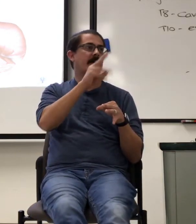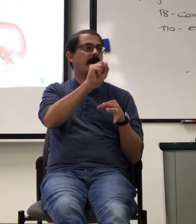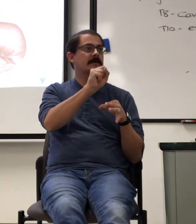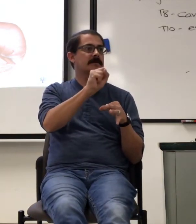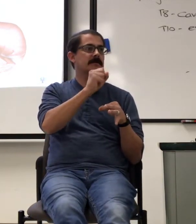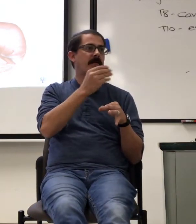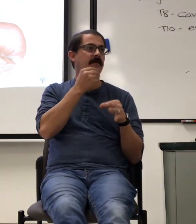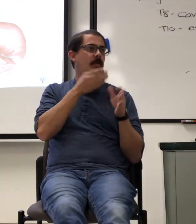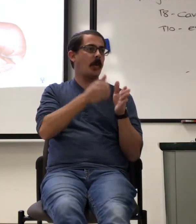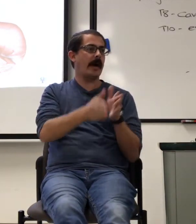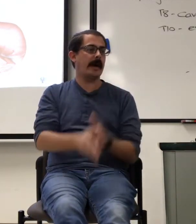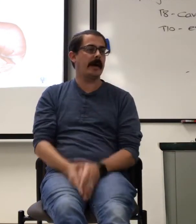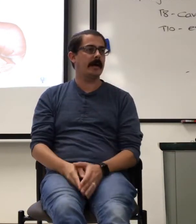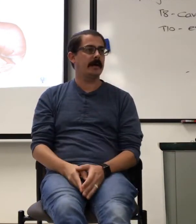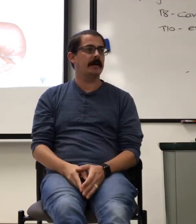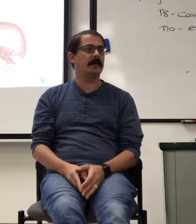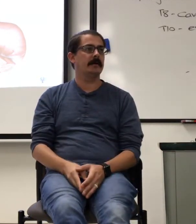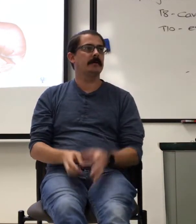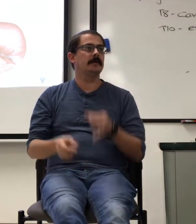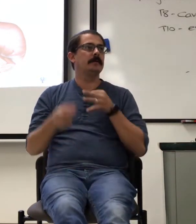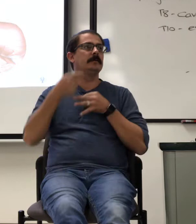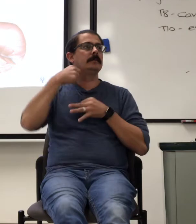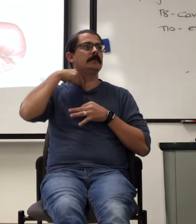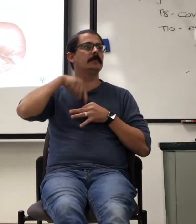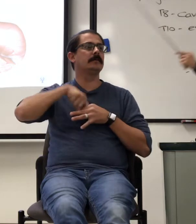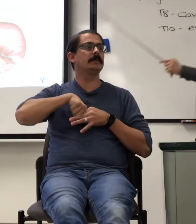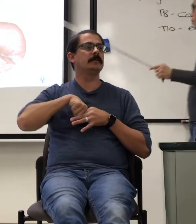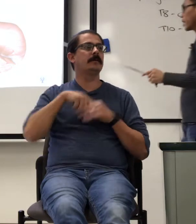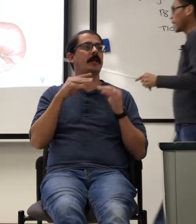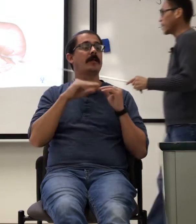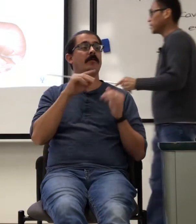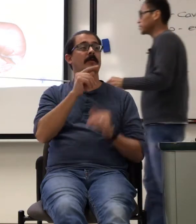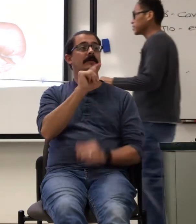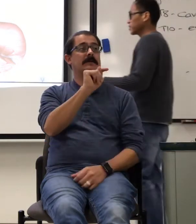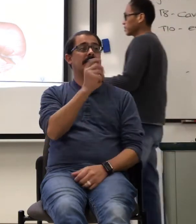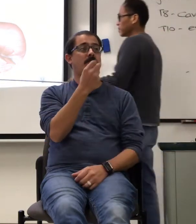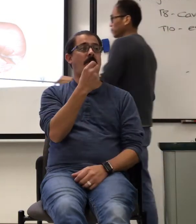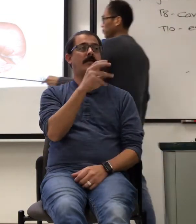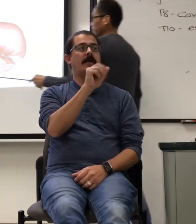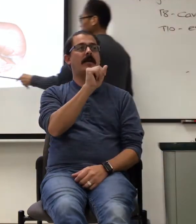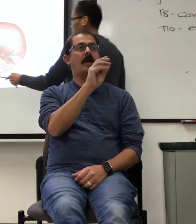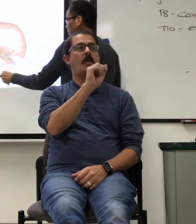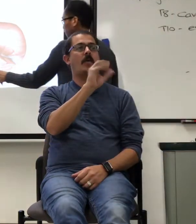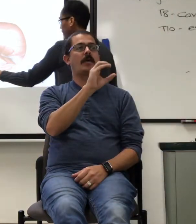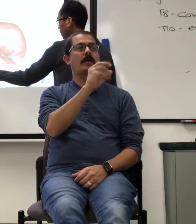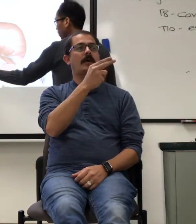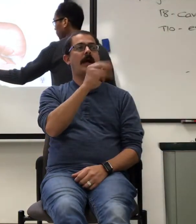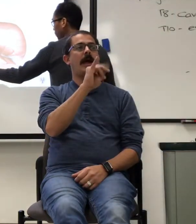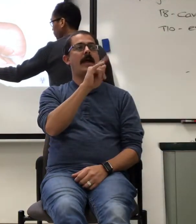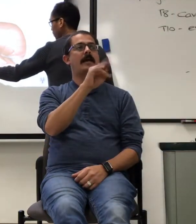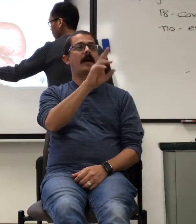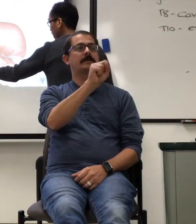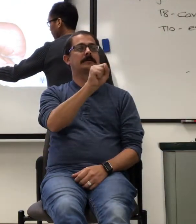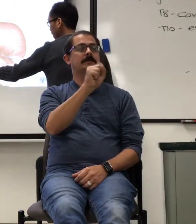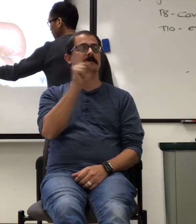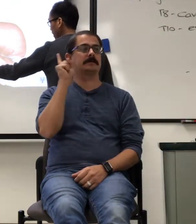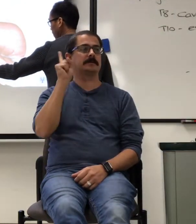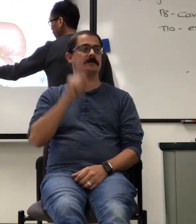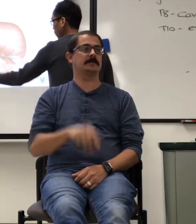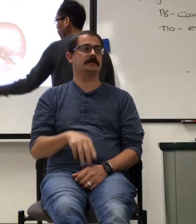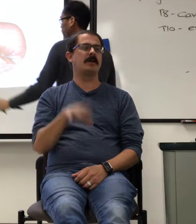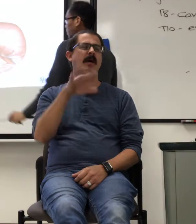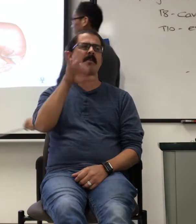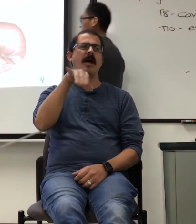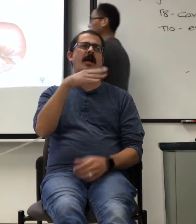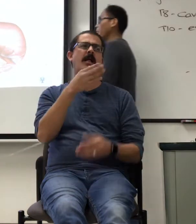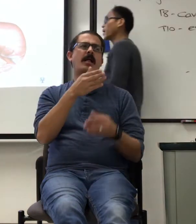way. At the level of T12 is the aortic hiatus, right there. At about that